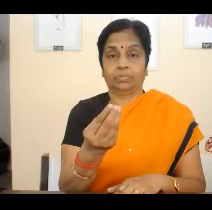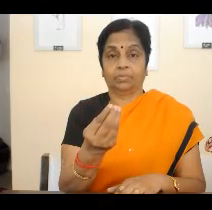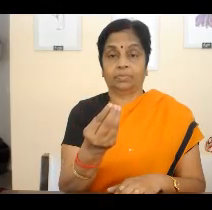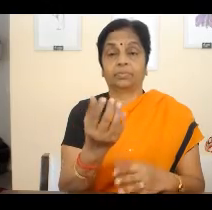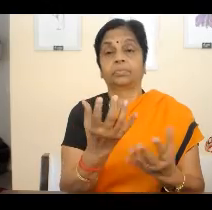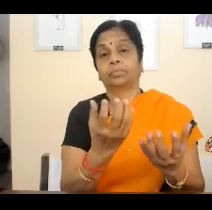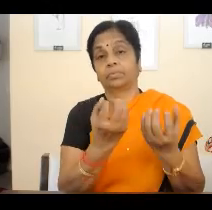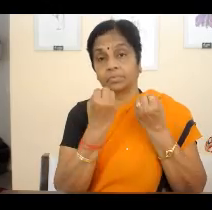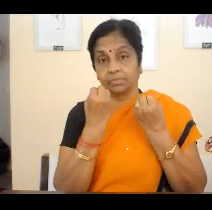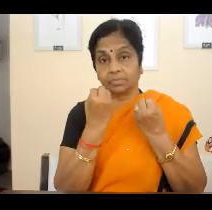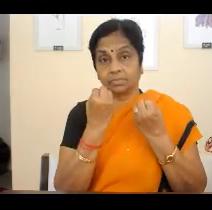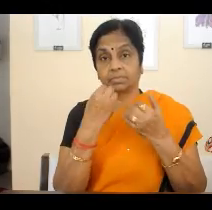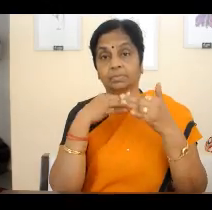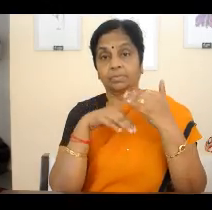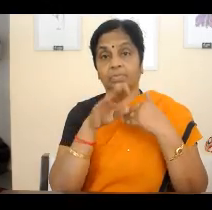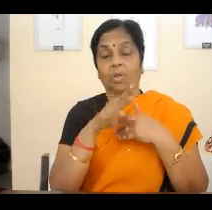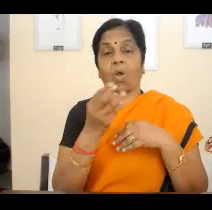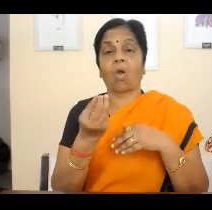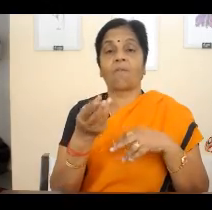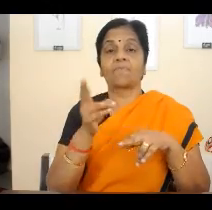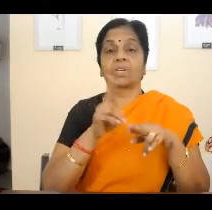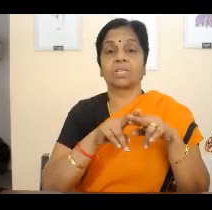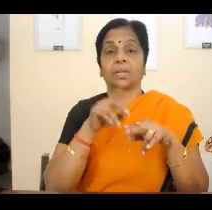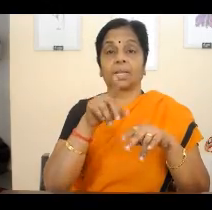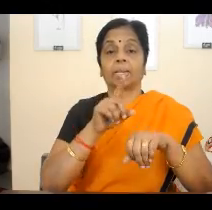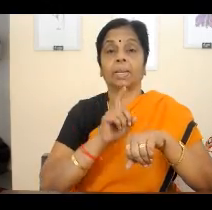taken in a specific time frame,